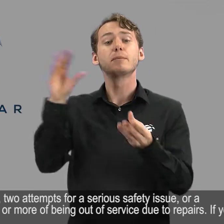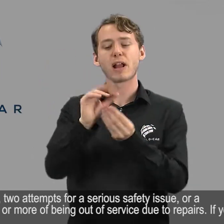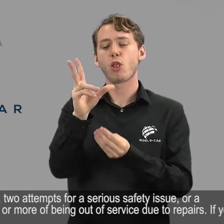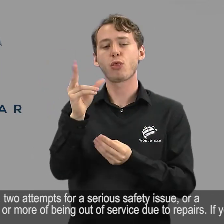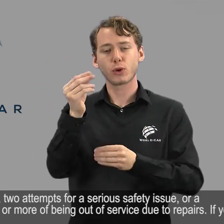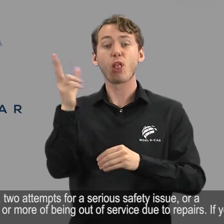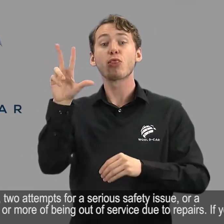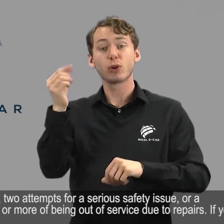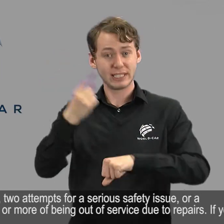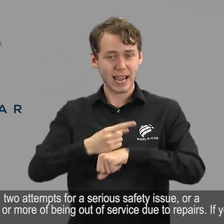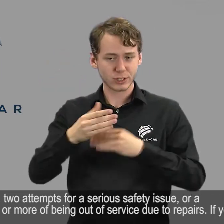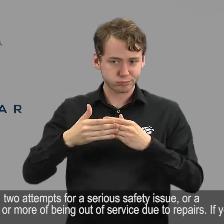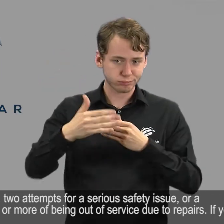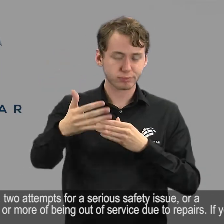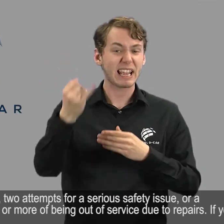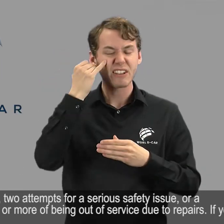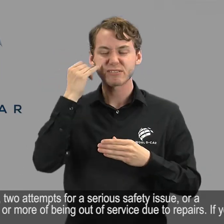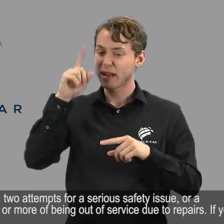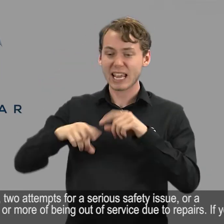more of being out of service due to repairs.